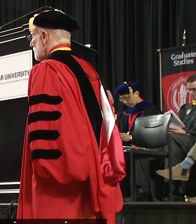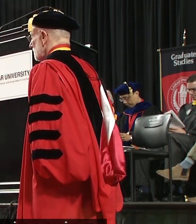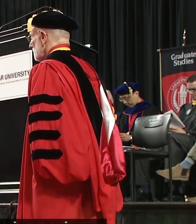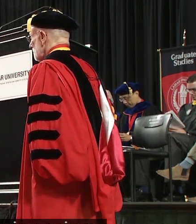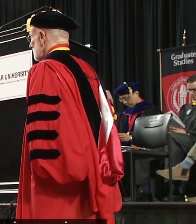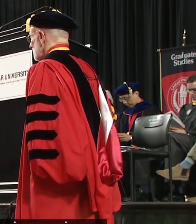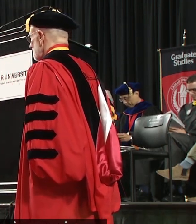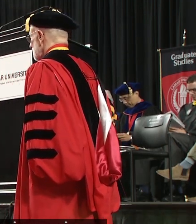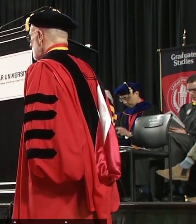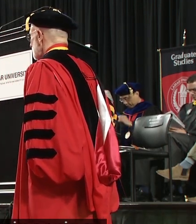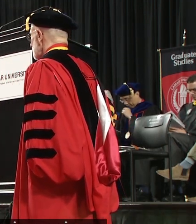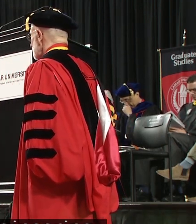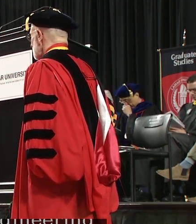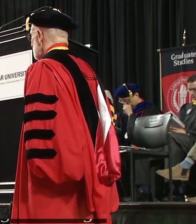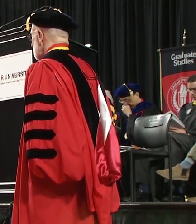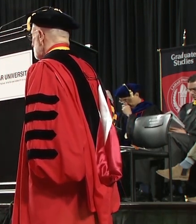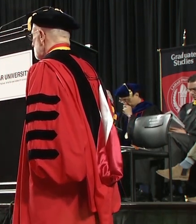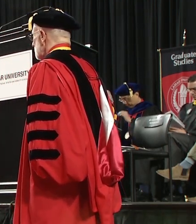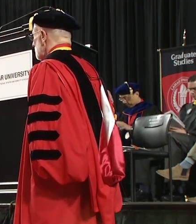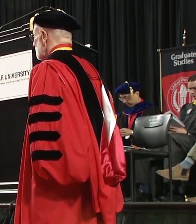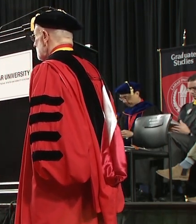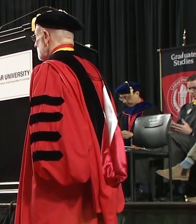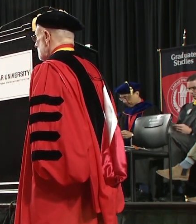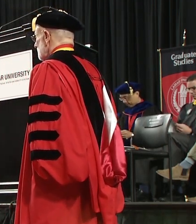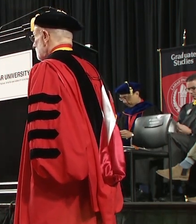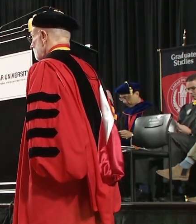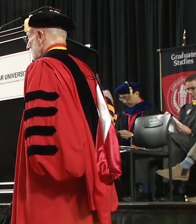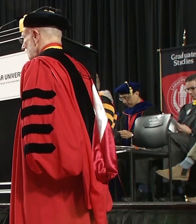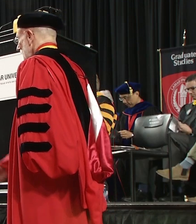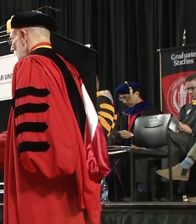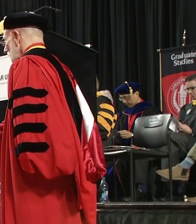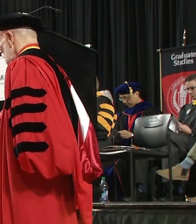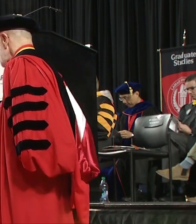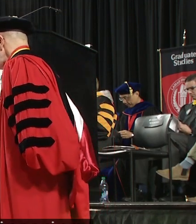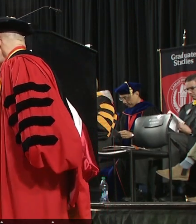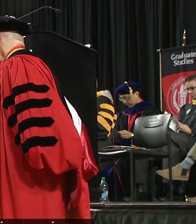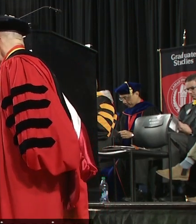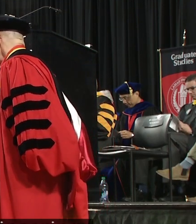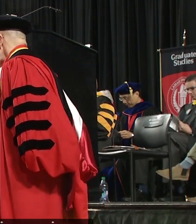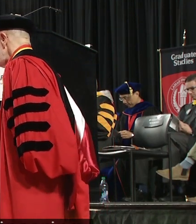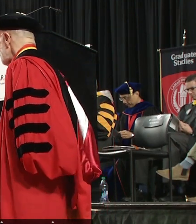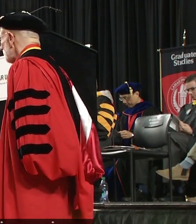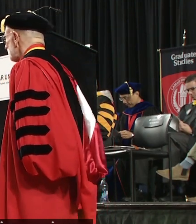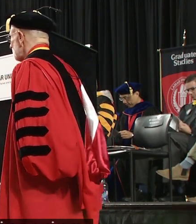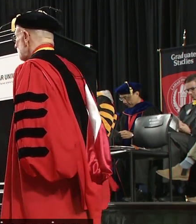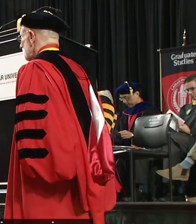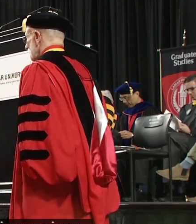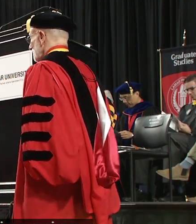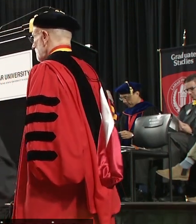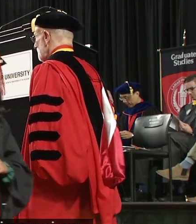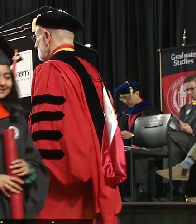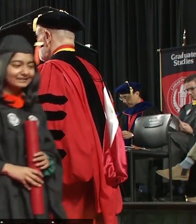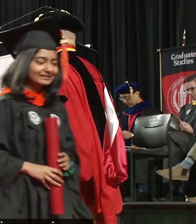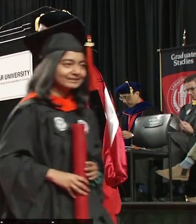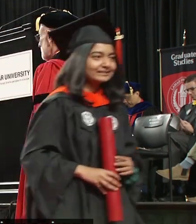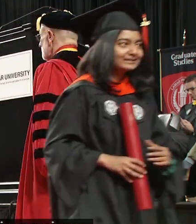Master of Engineering in Chemical Engineering, Ashwin Kumar Jajala.